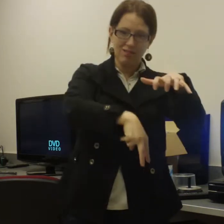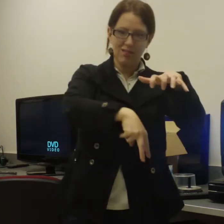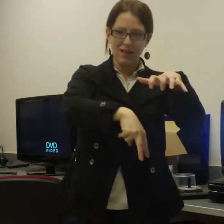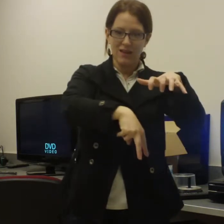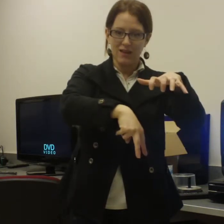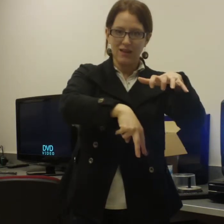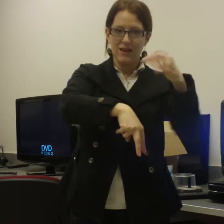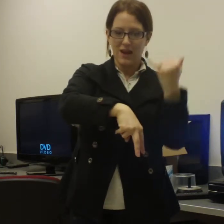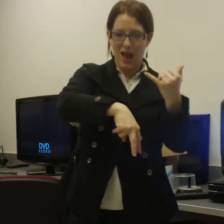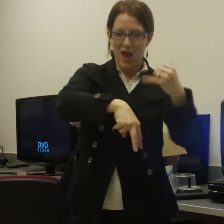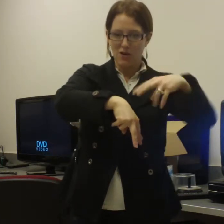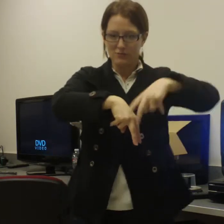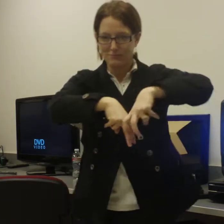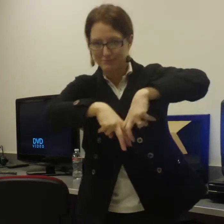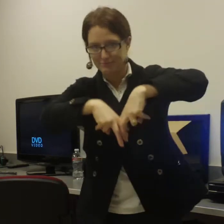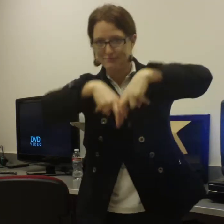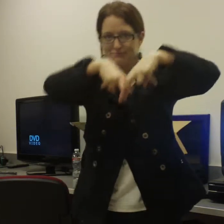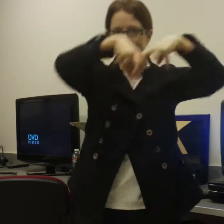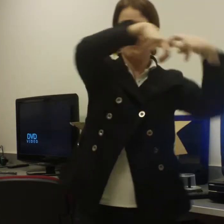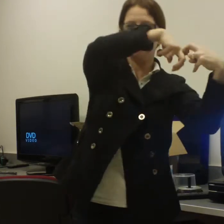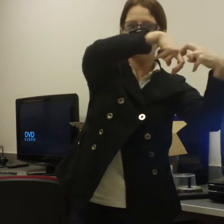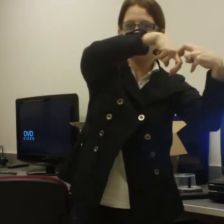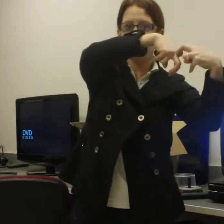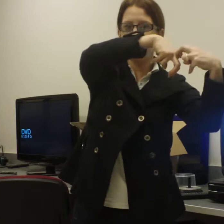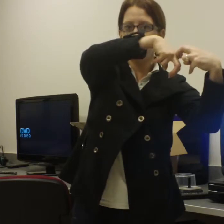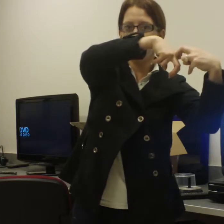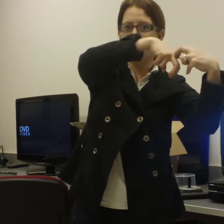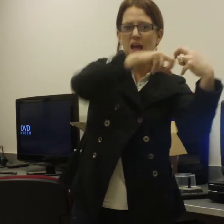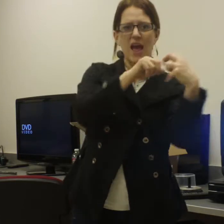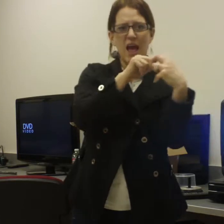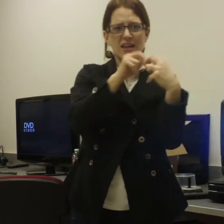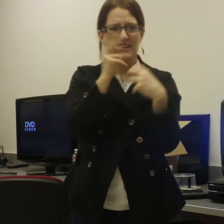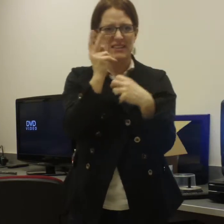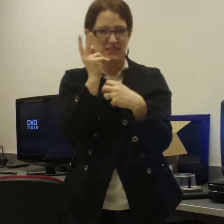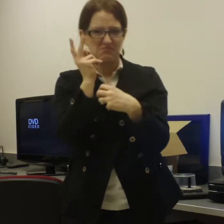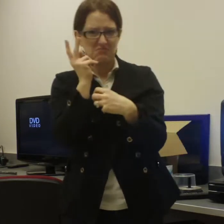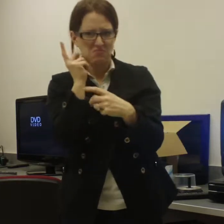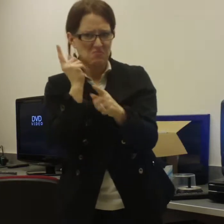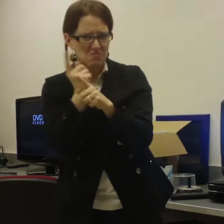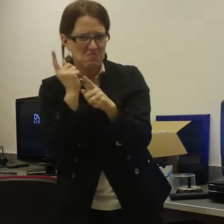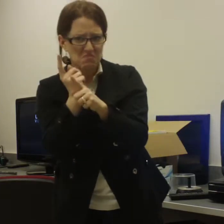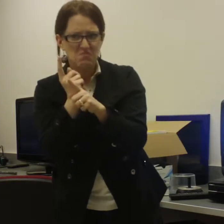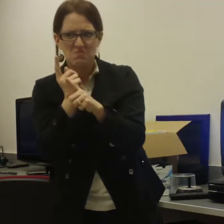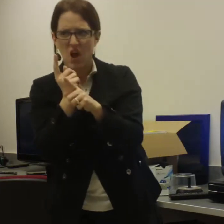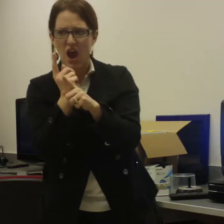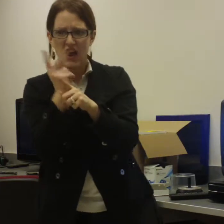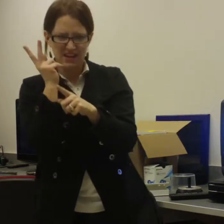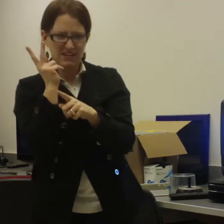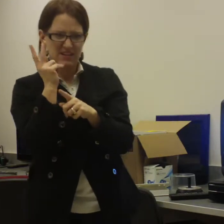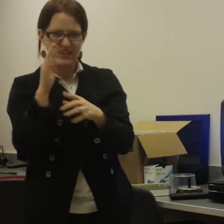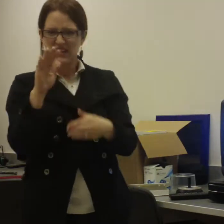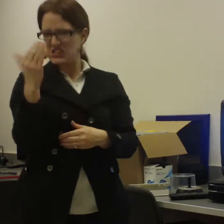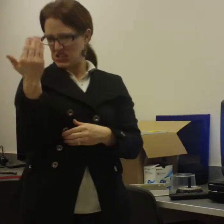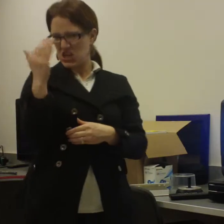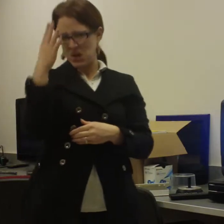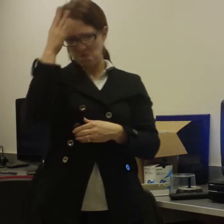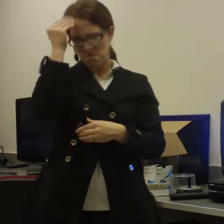ice, right? Okay. Anybody see anything else, or see that and interpreting it any other way?